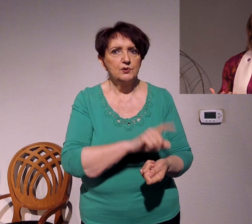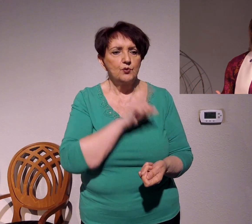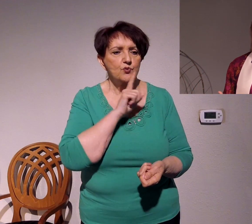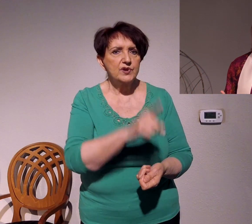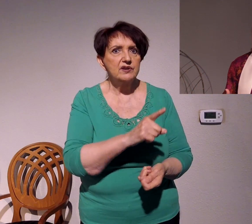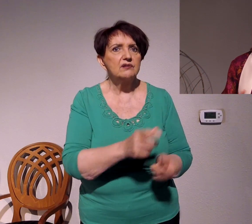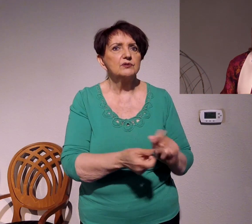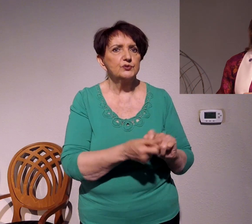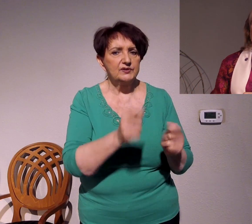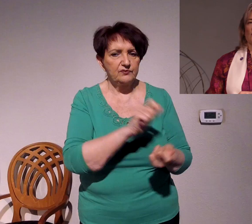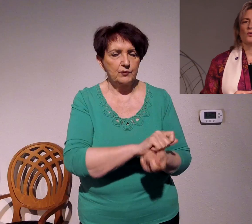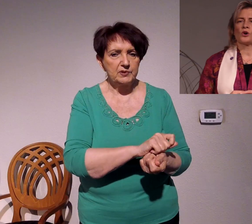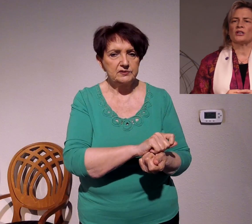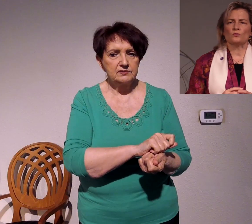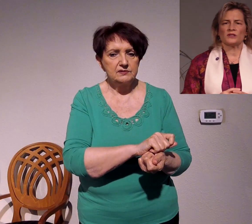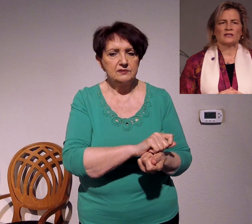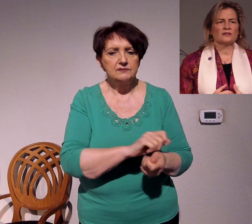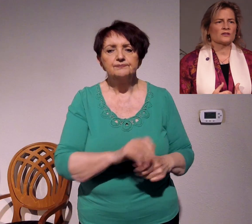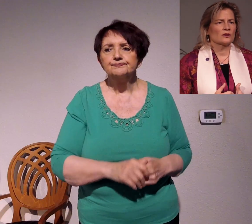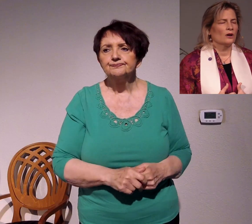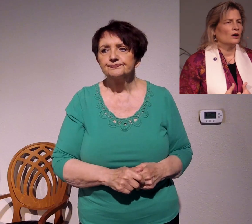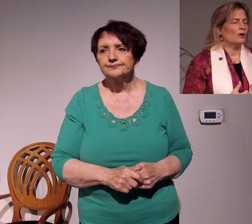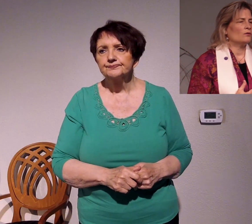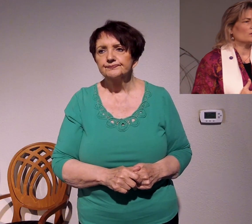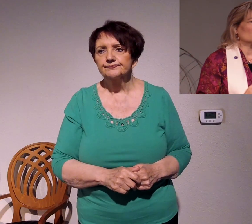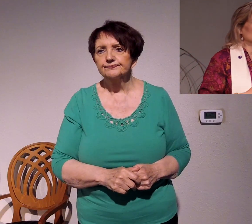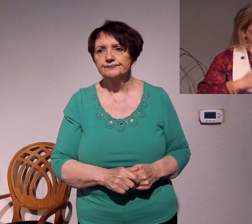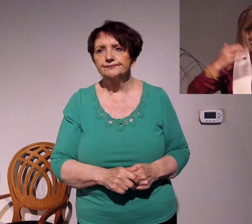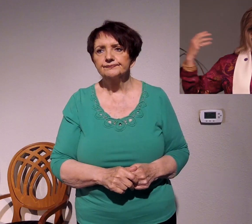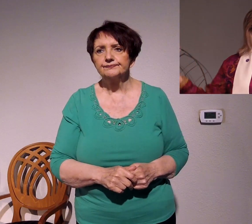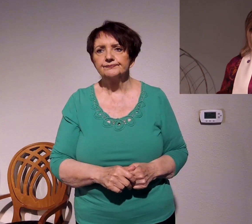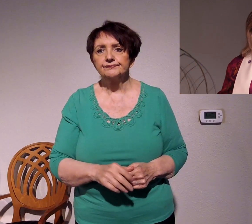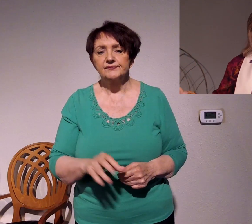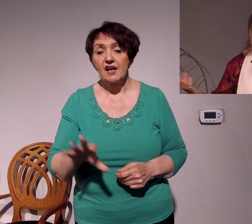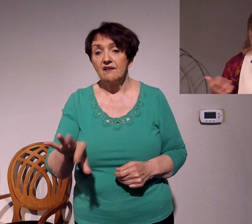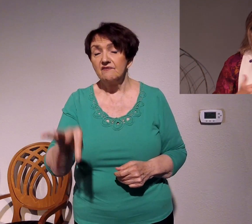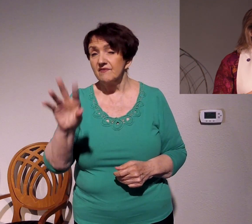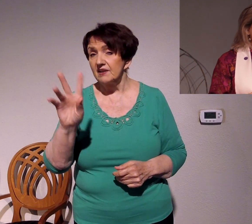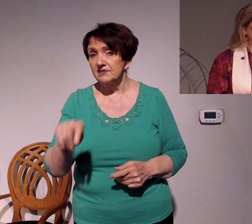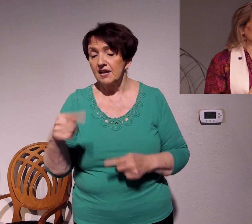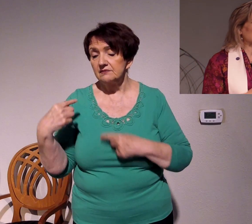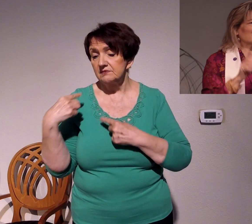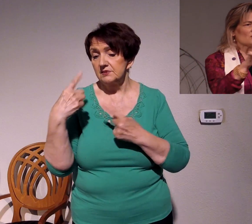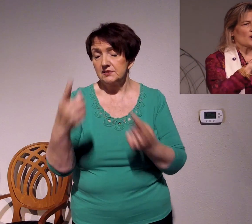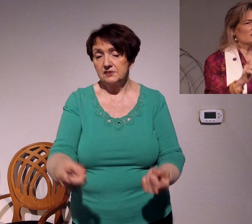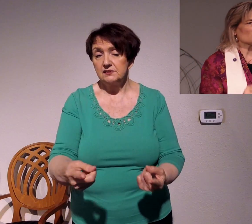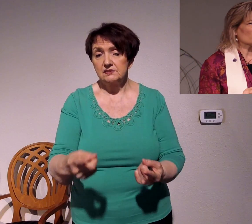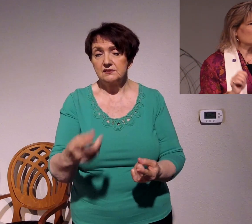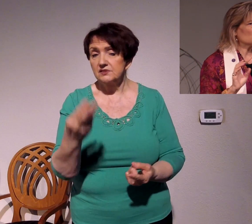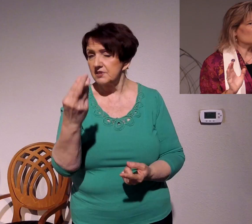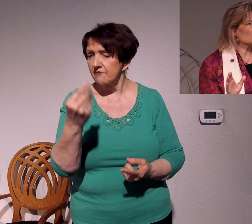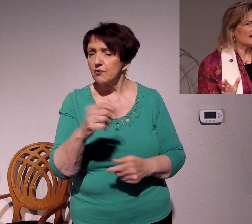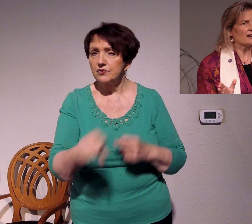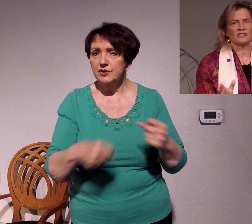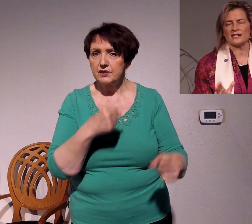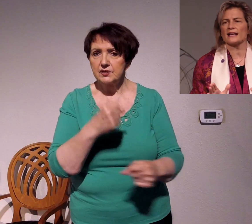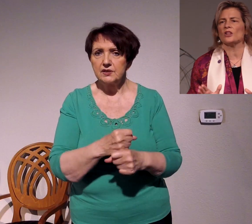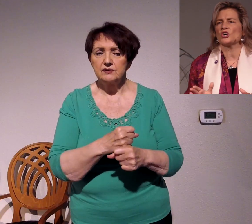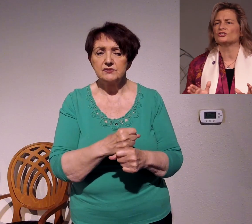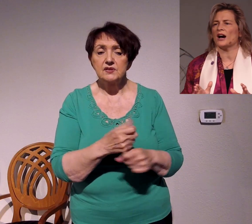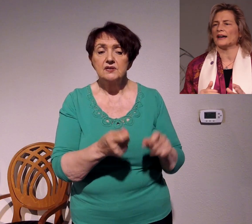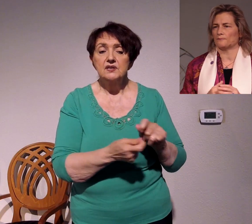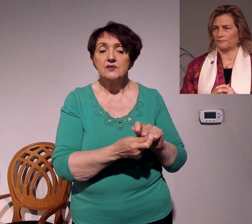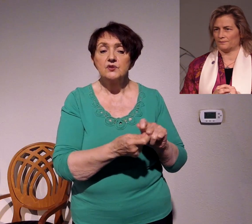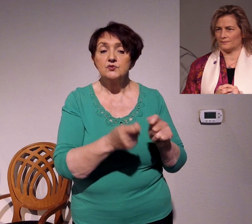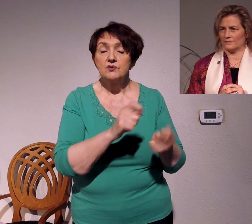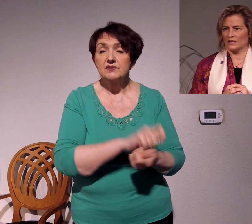also discovered in working with this over the past several years is that transformation doesn't have to take a